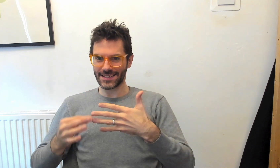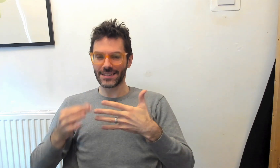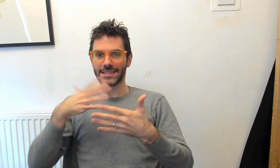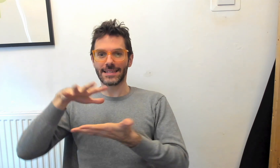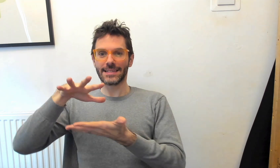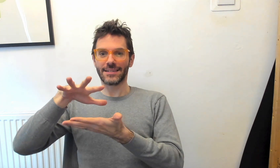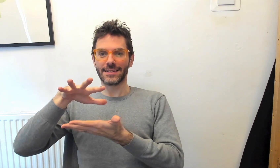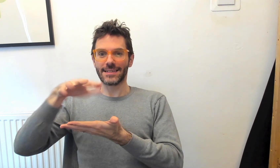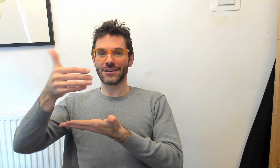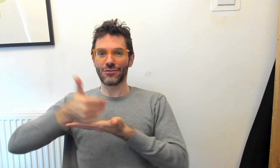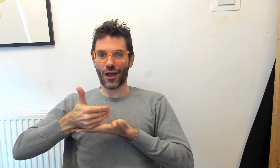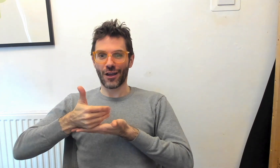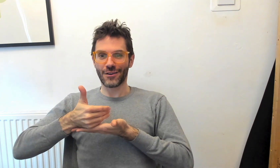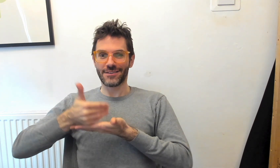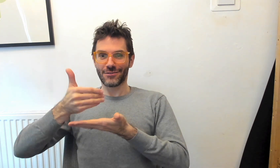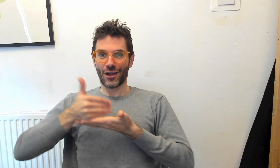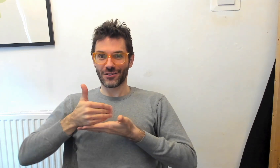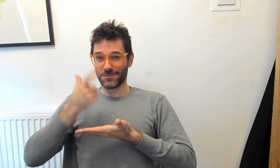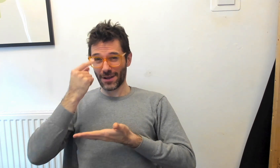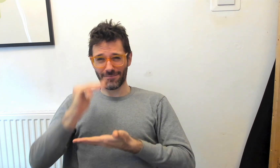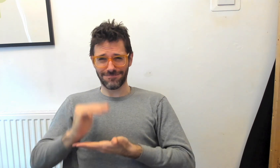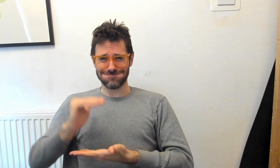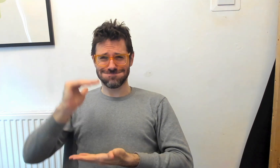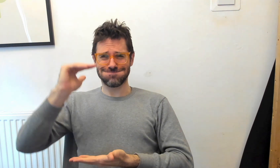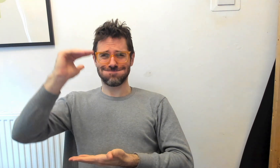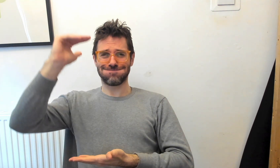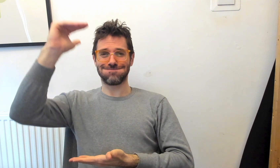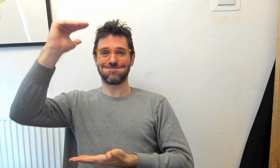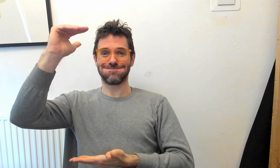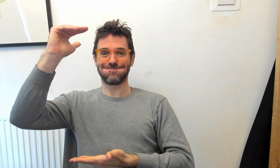be held in a feature store, which could be very large.